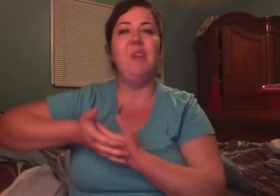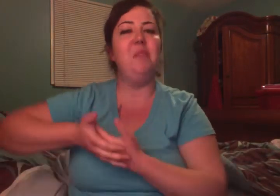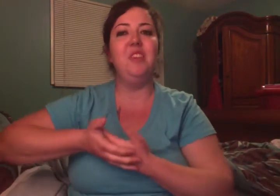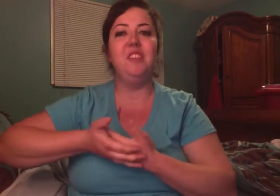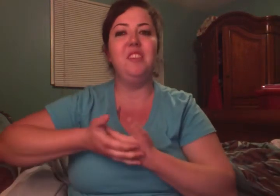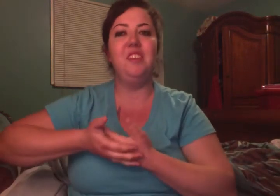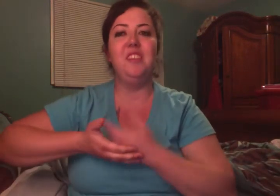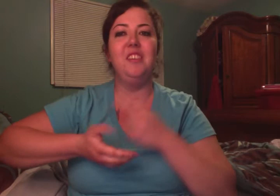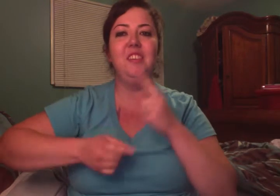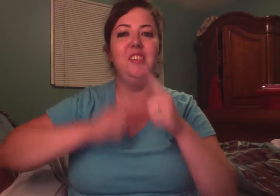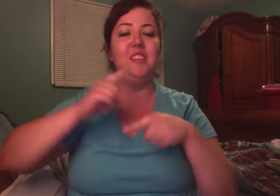Babies' signs